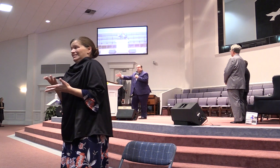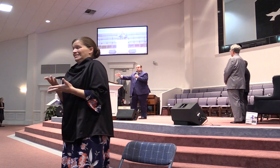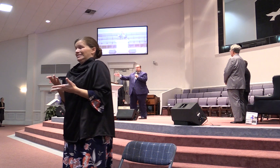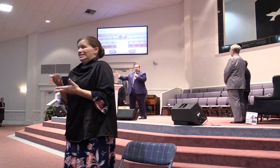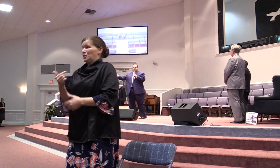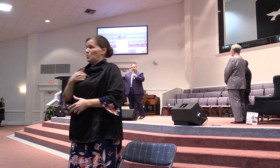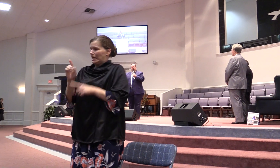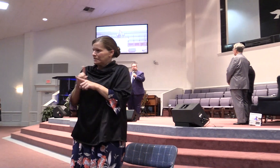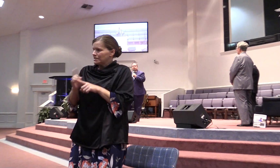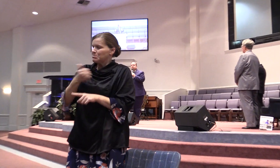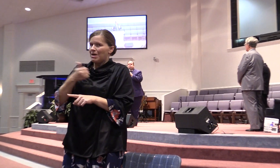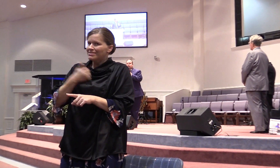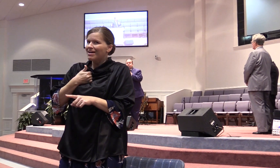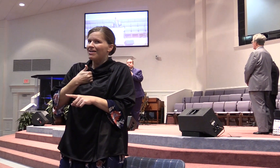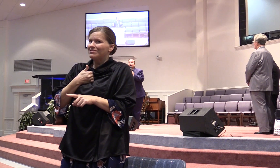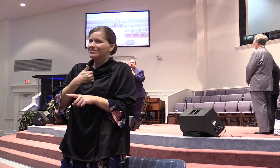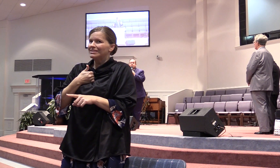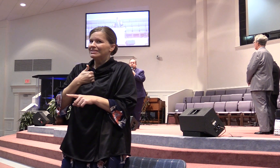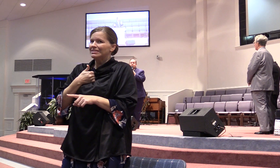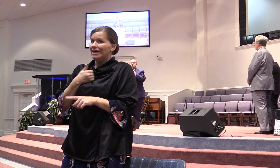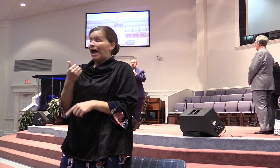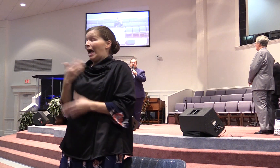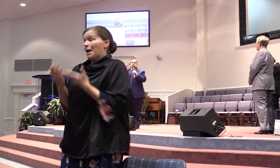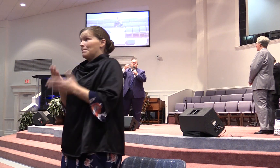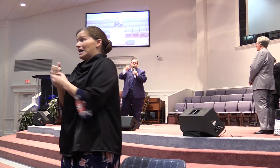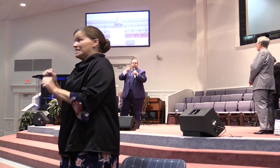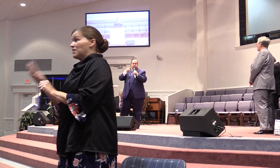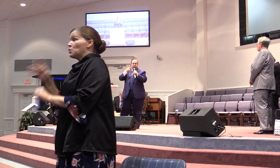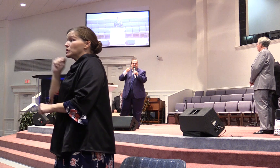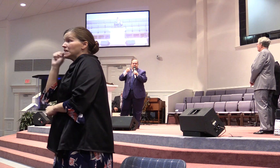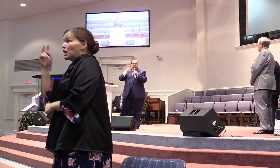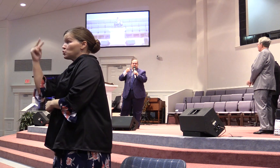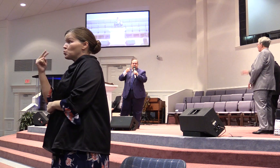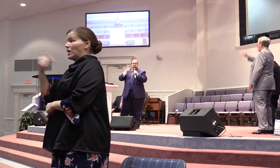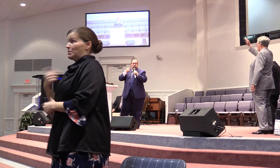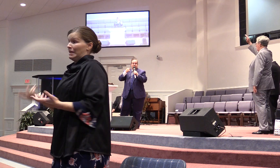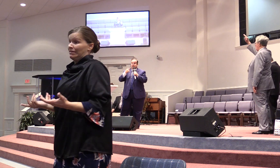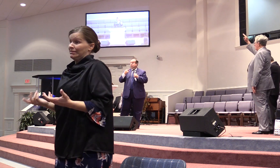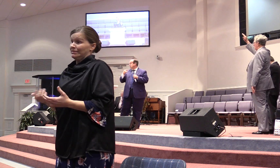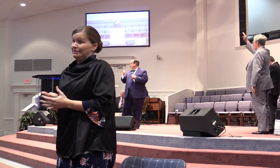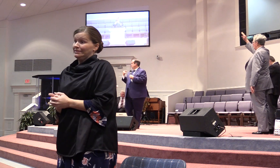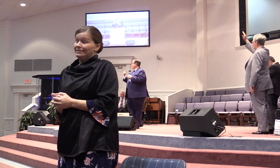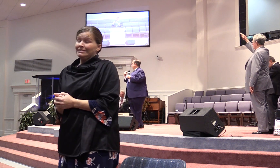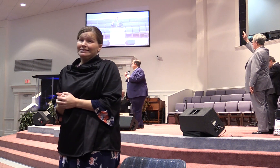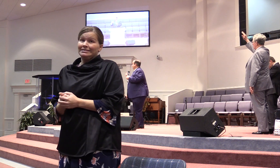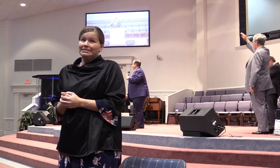When I discipline myself in conduct and appearance, I might just be saving your teenager who's watching me.